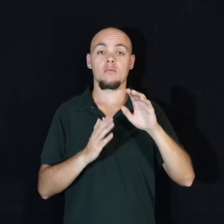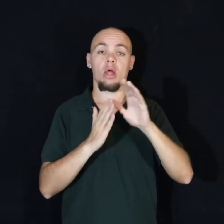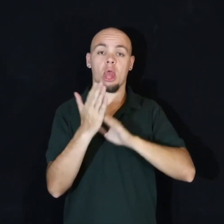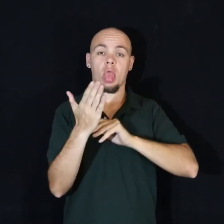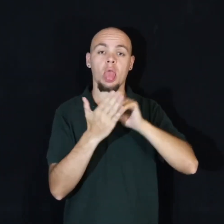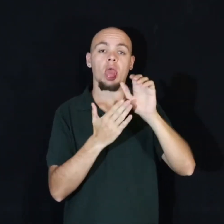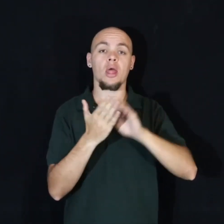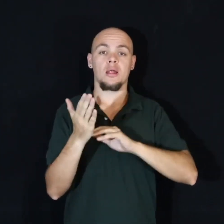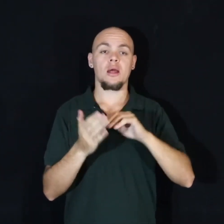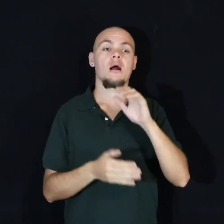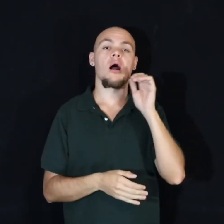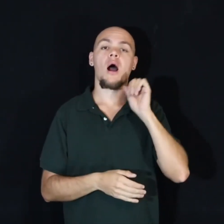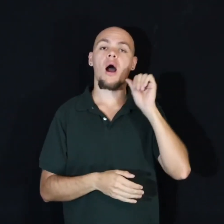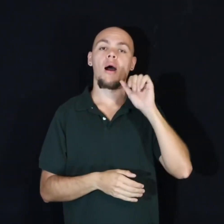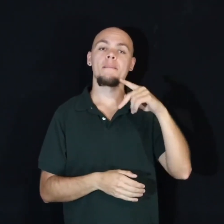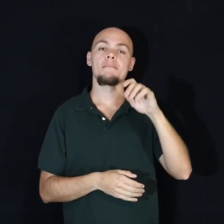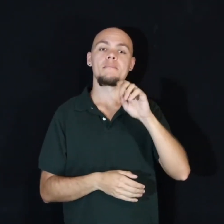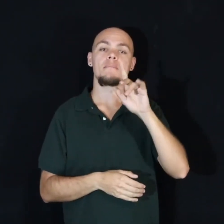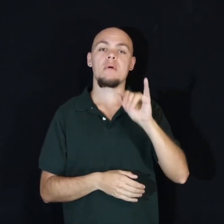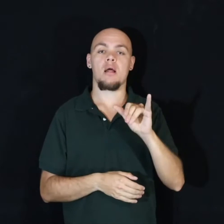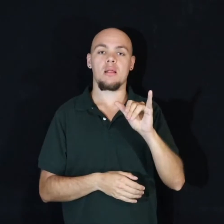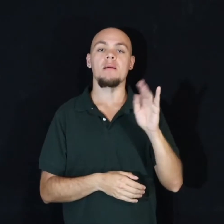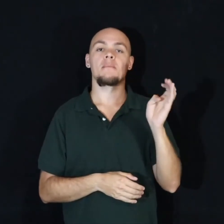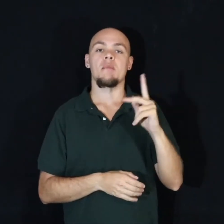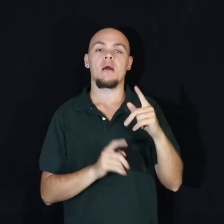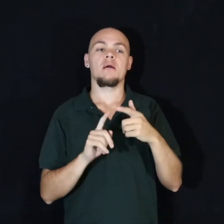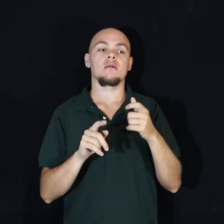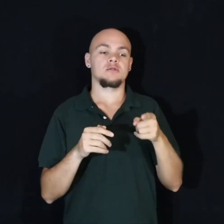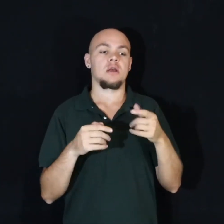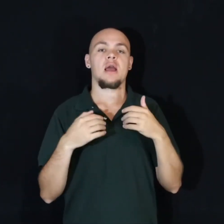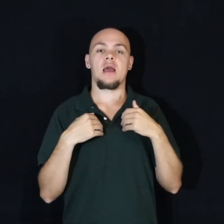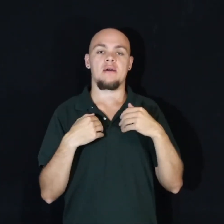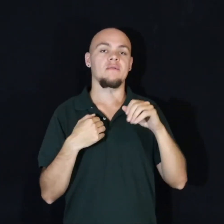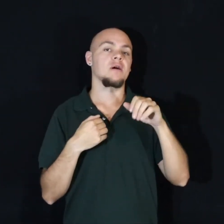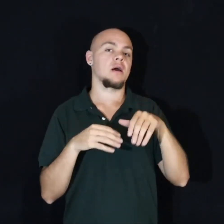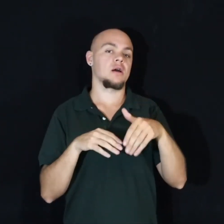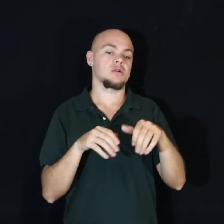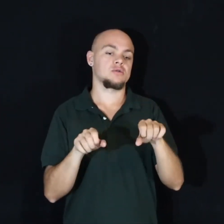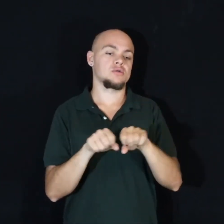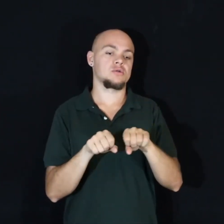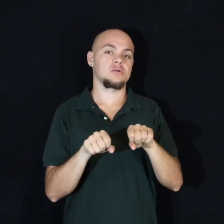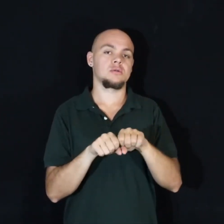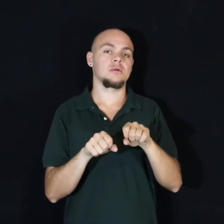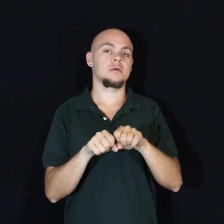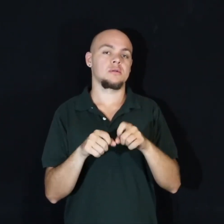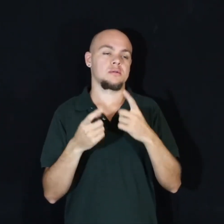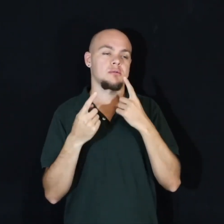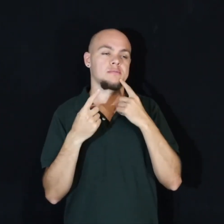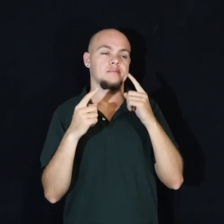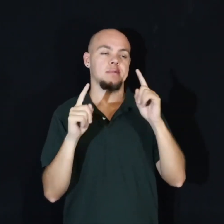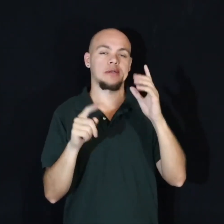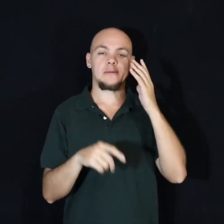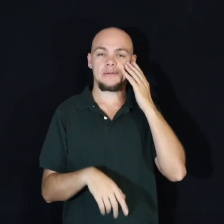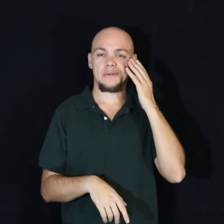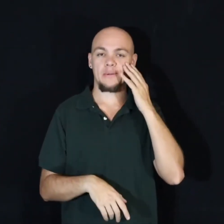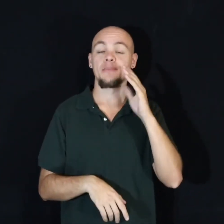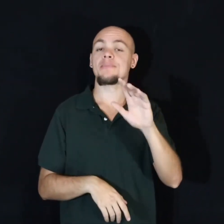was retiring from the field with a slipper in her hand and triumph in her eye. But Tom's energy did